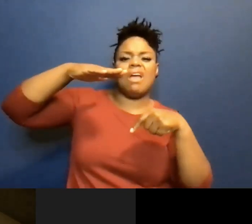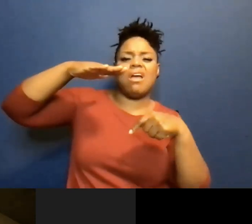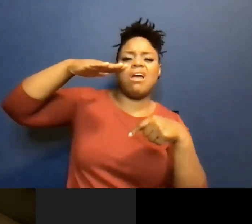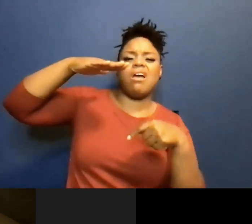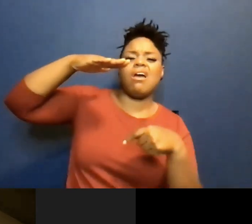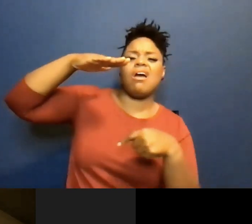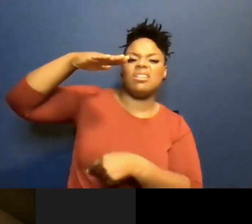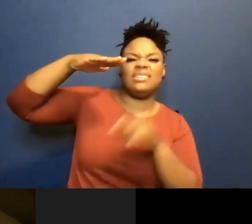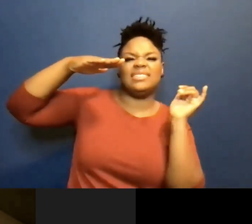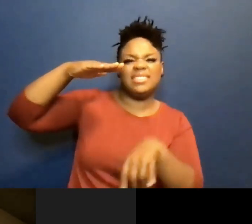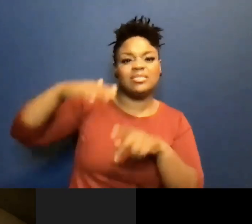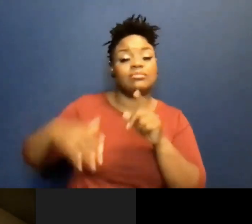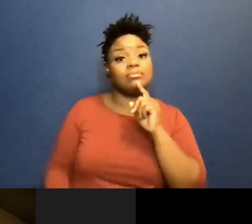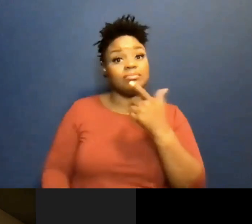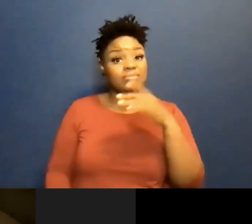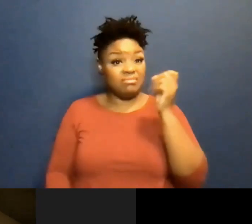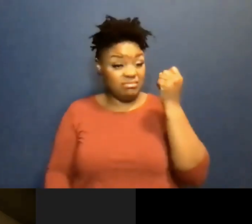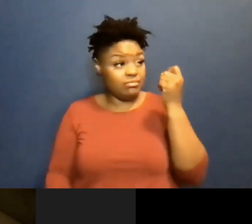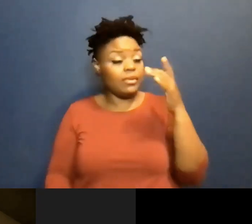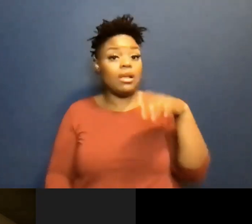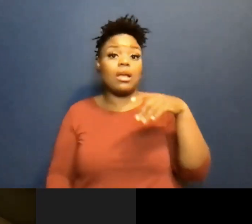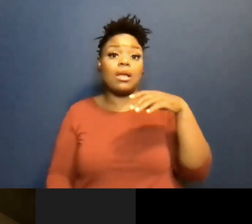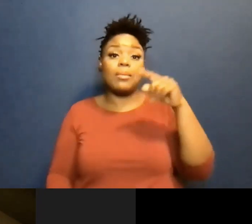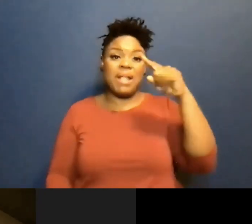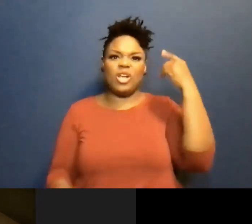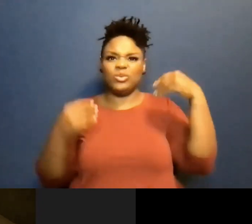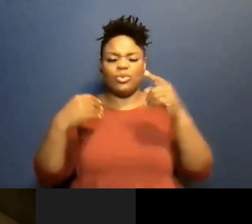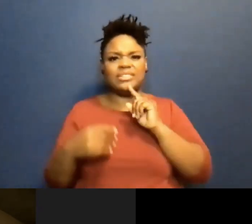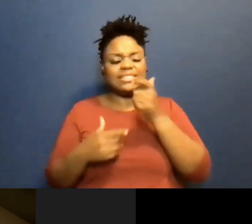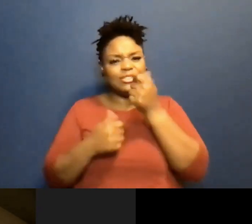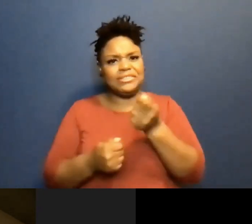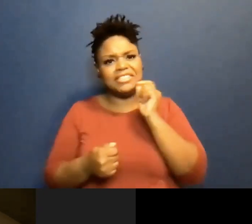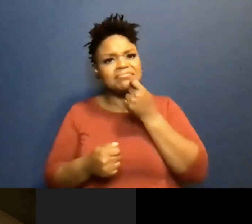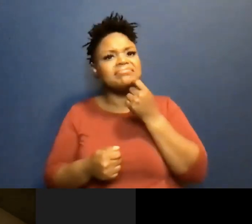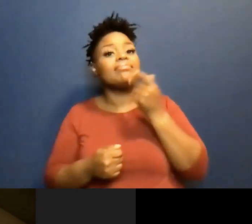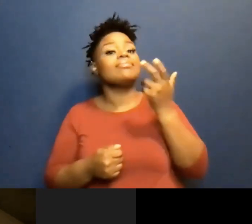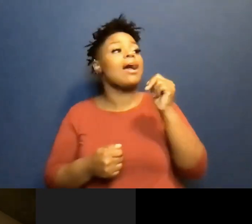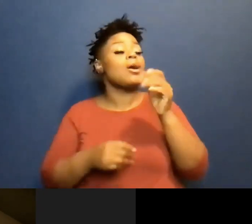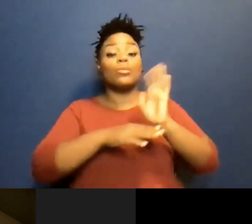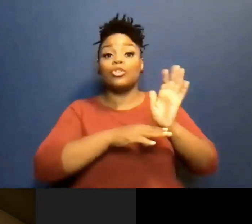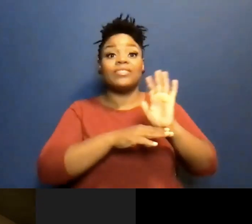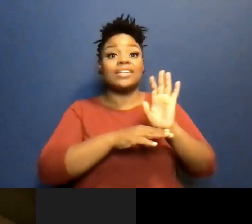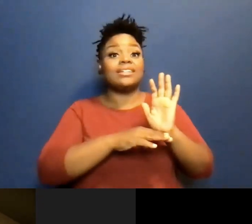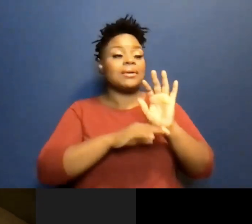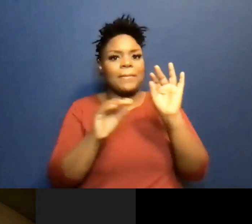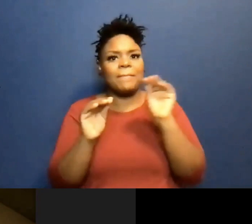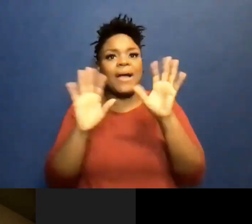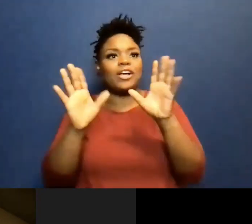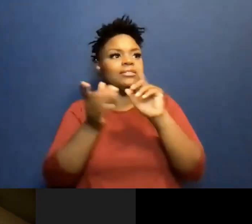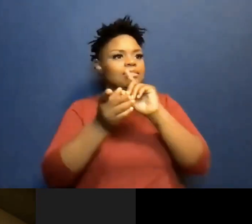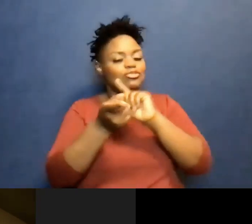But and then for the manic highs, it's even more challenging. Like, how do you show what it's like